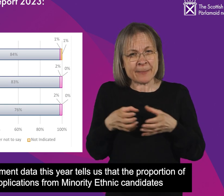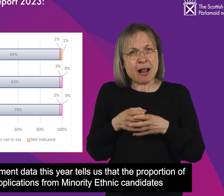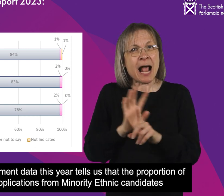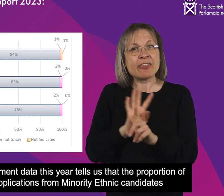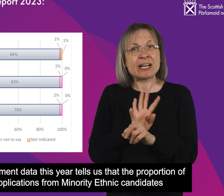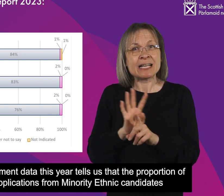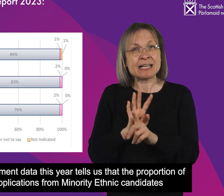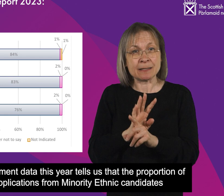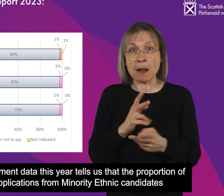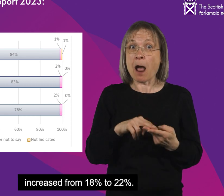to 22%.